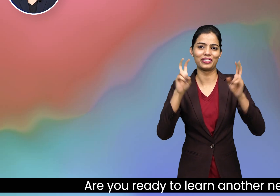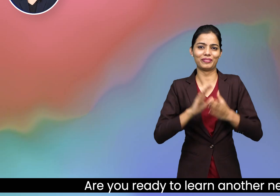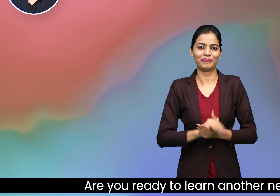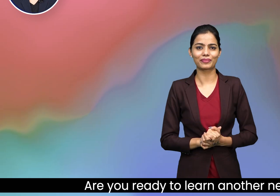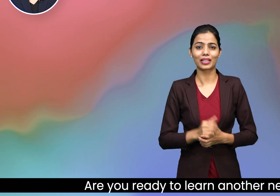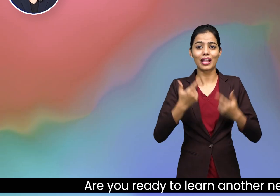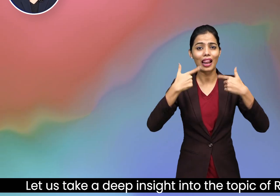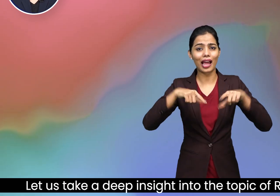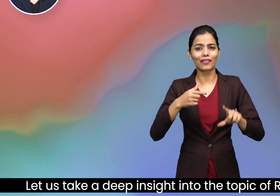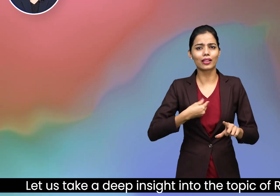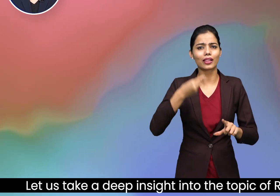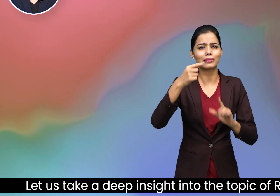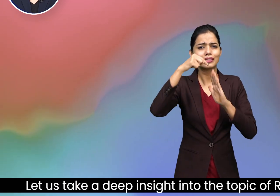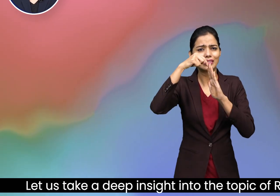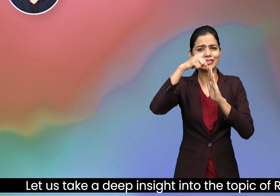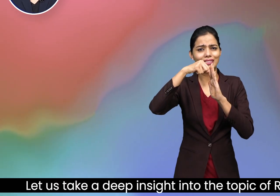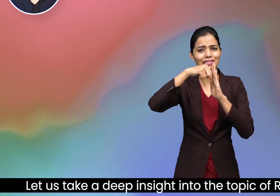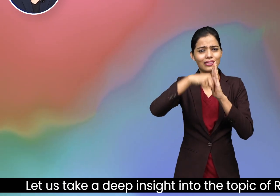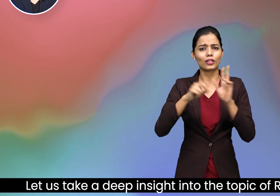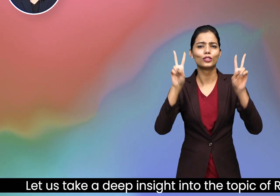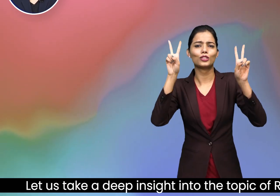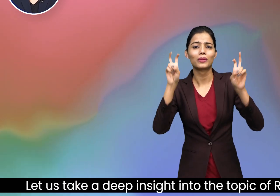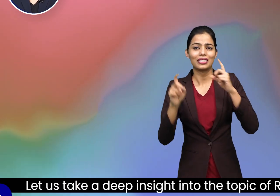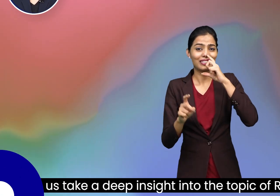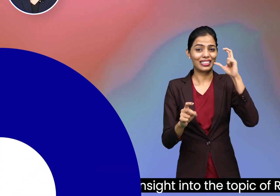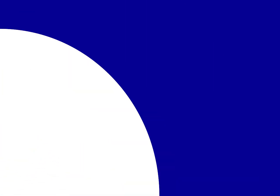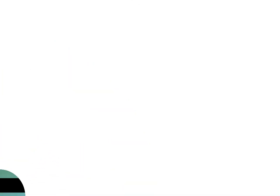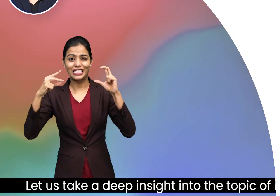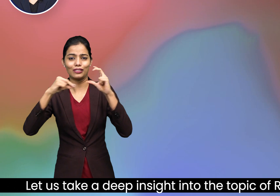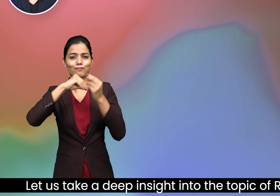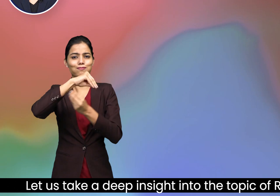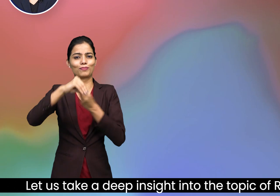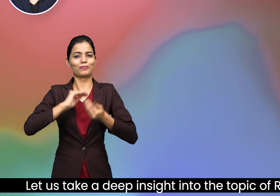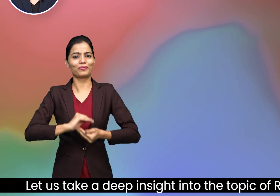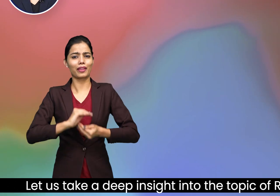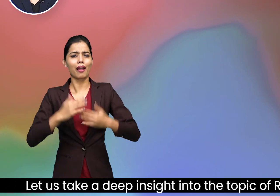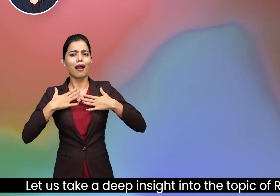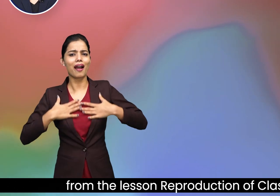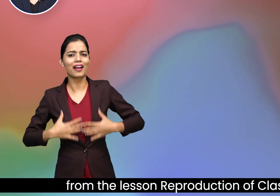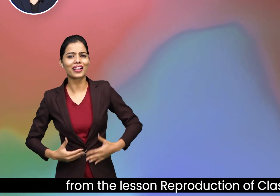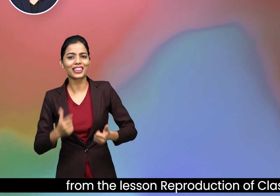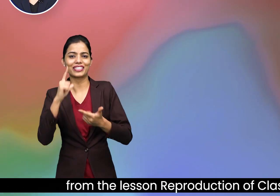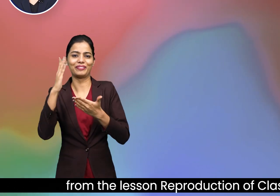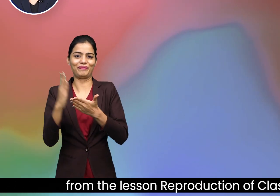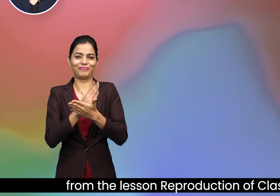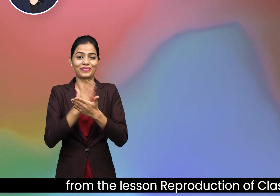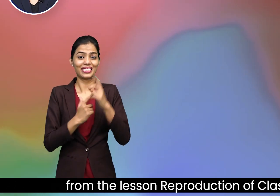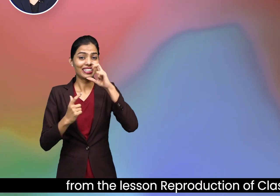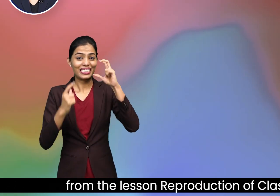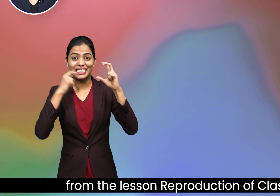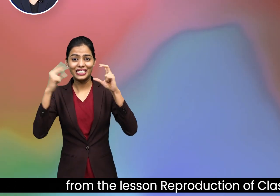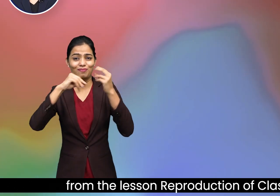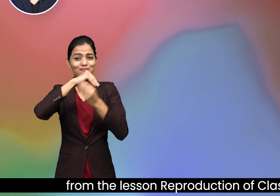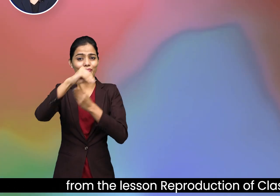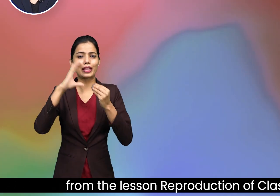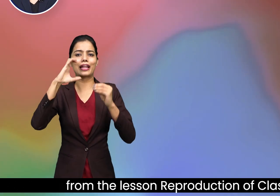topic? Let us take a deep insight into the topic of reproductive health from the lesson